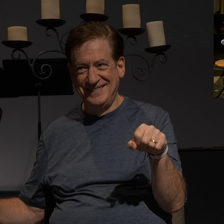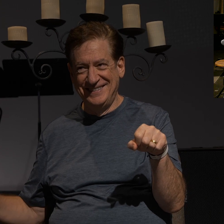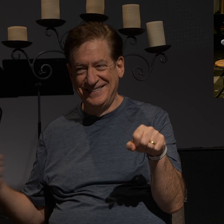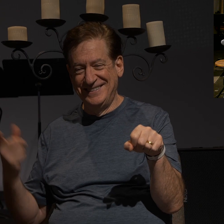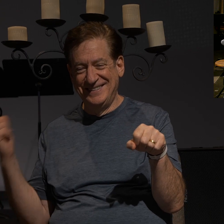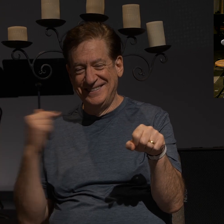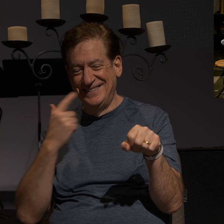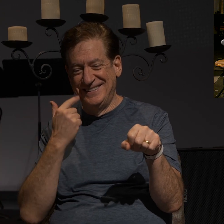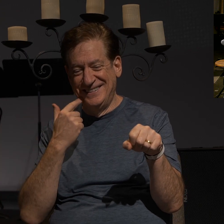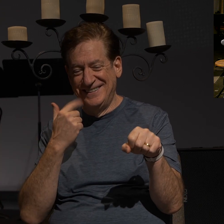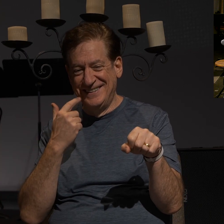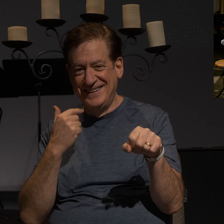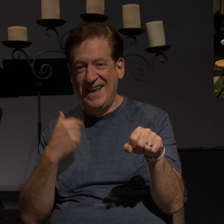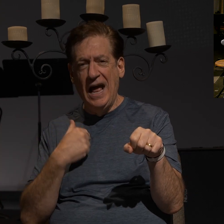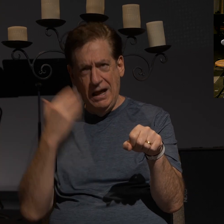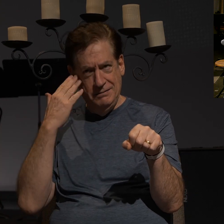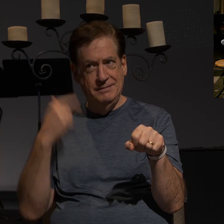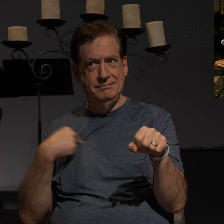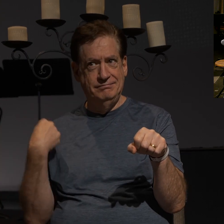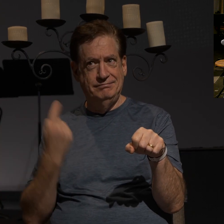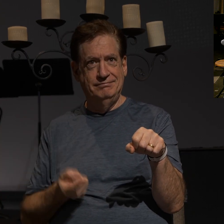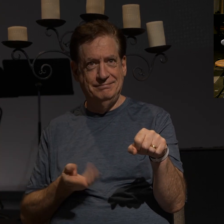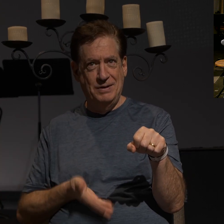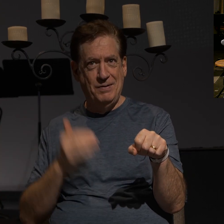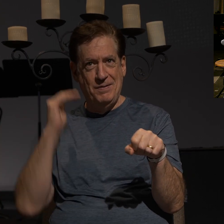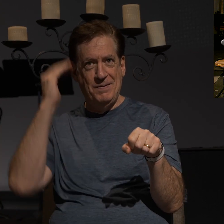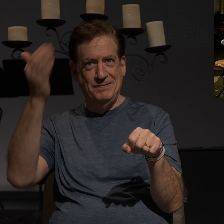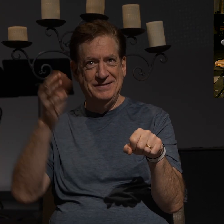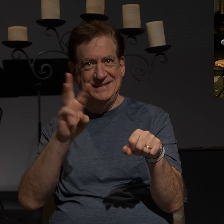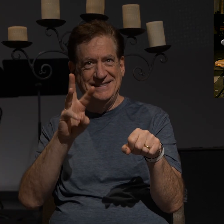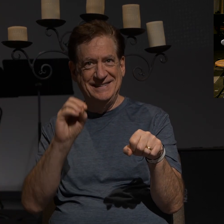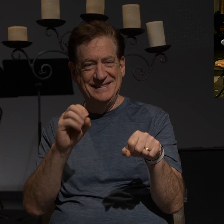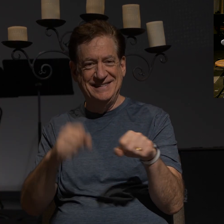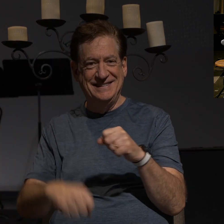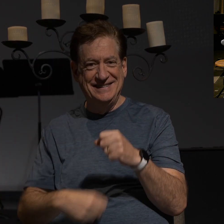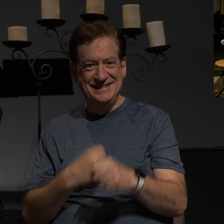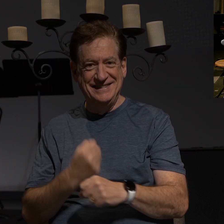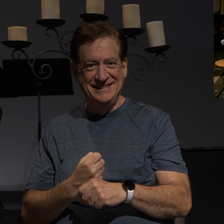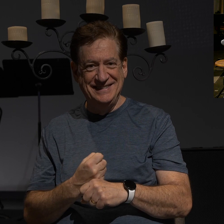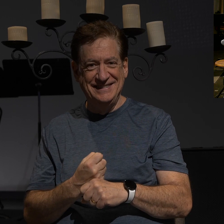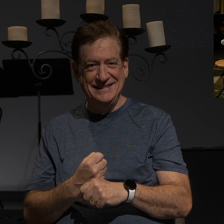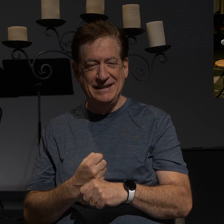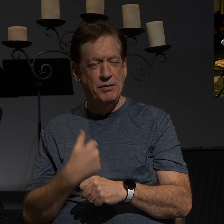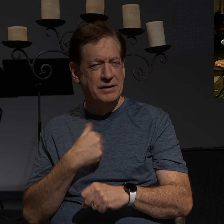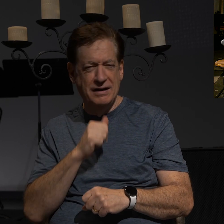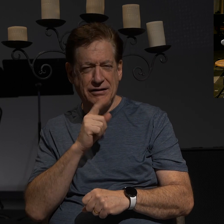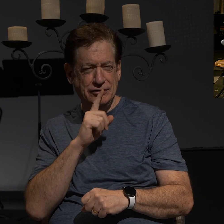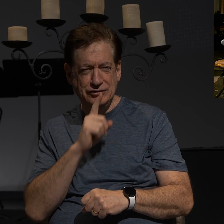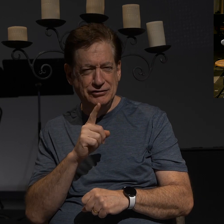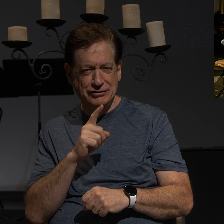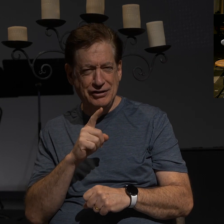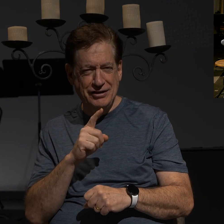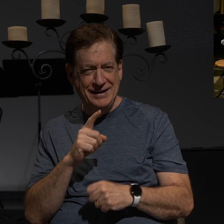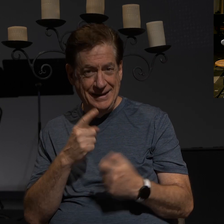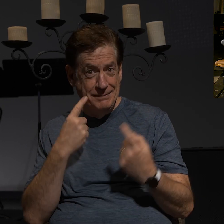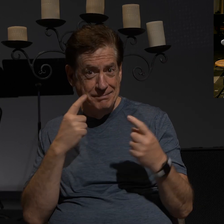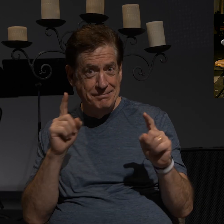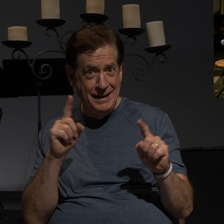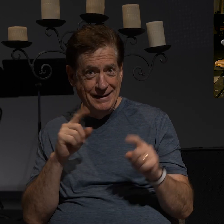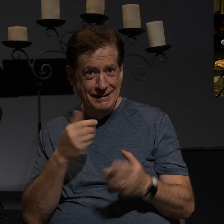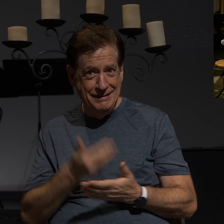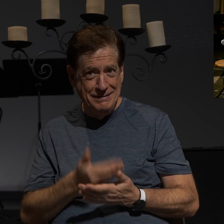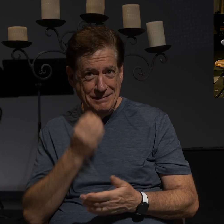I'm where I've been for over 60 years. We're not sure if he made it home that night.